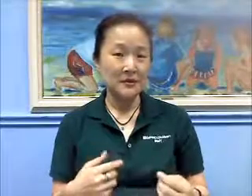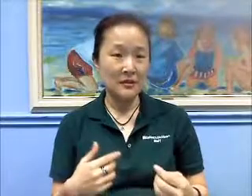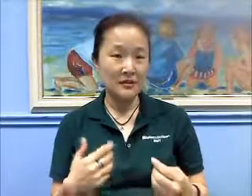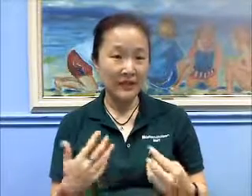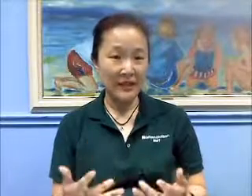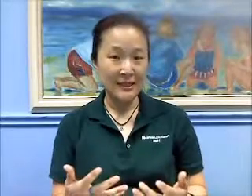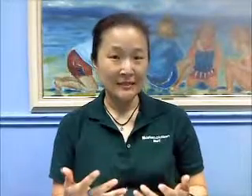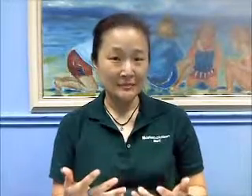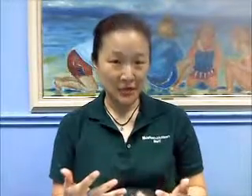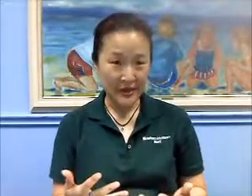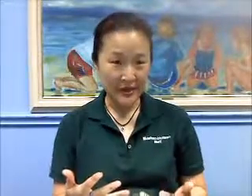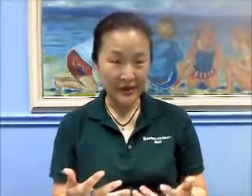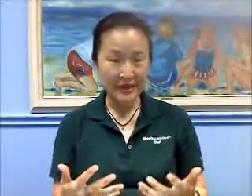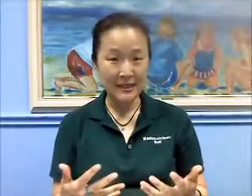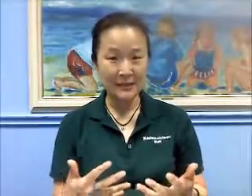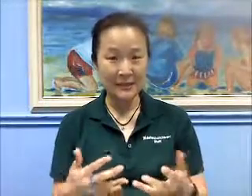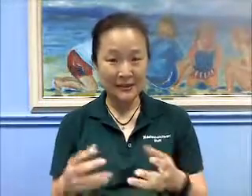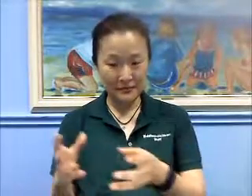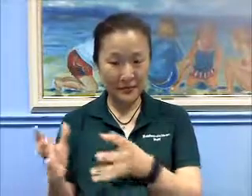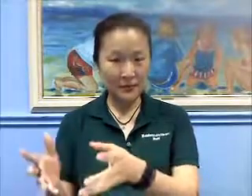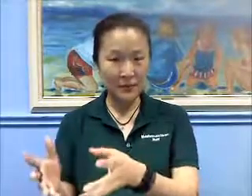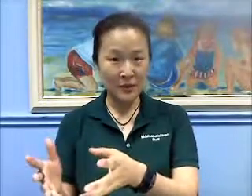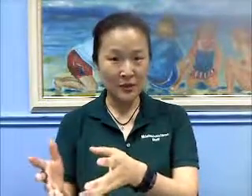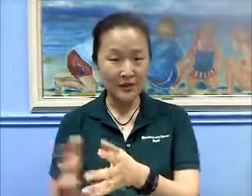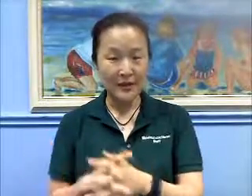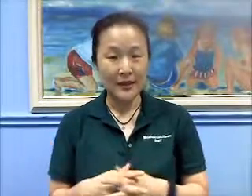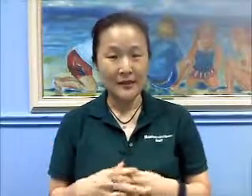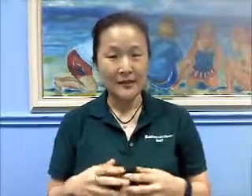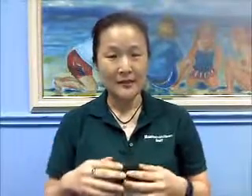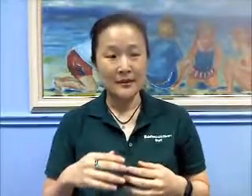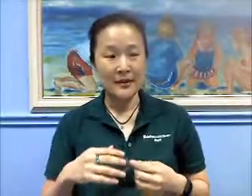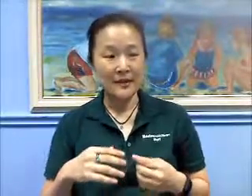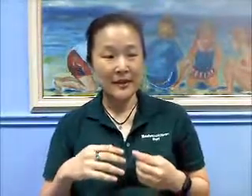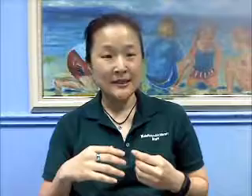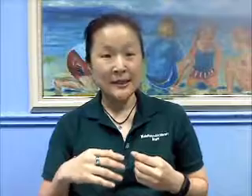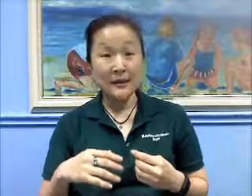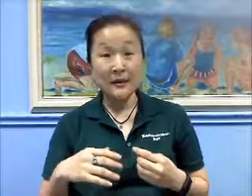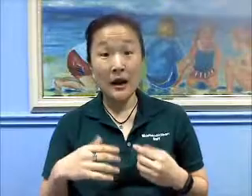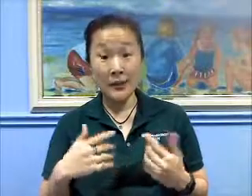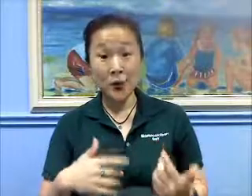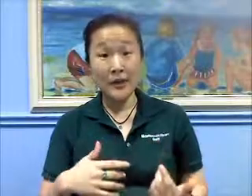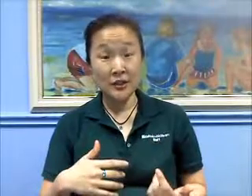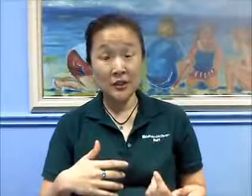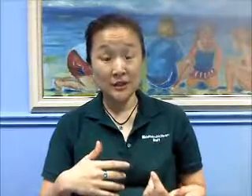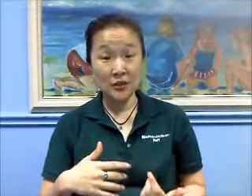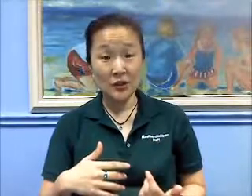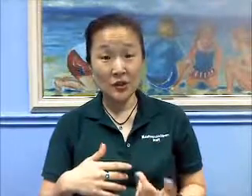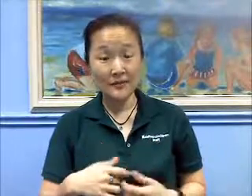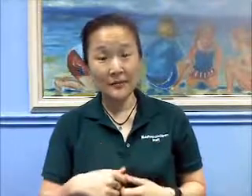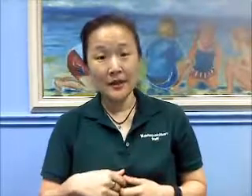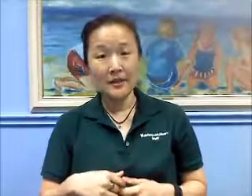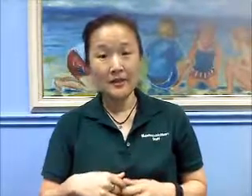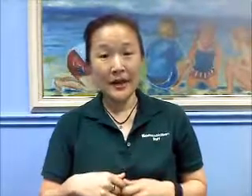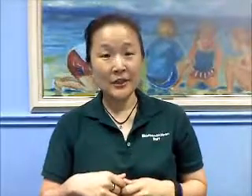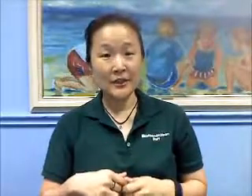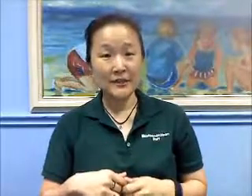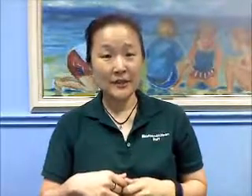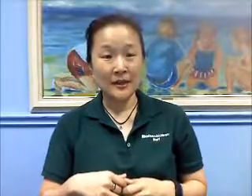the reflexive pronoun, except it's the word. And so if I say, I'm going to the store, you would actually